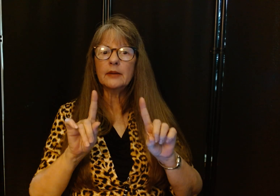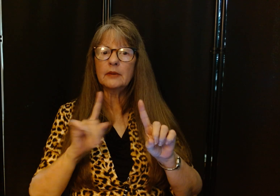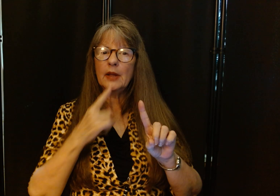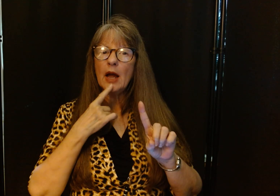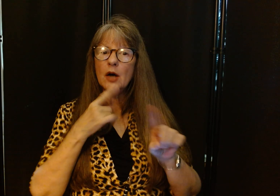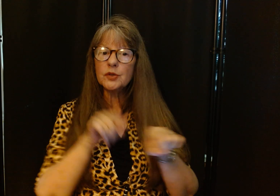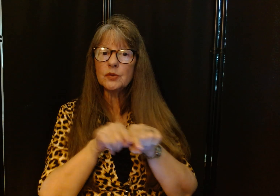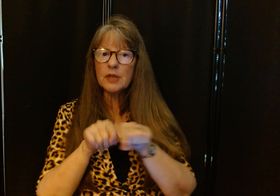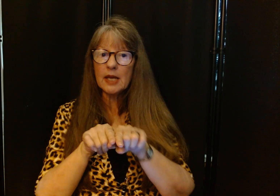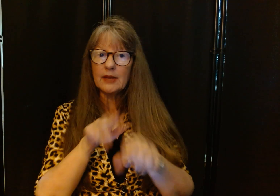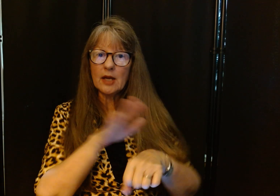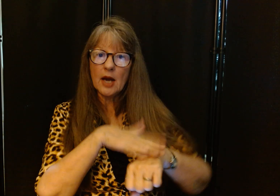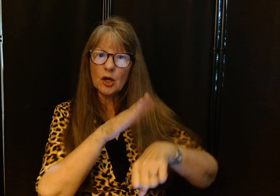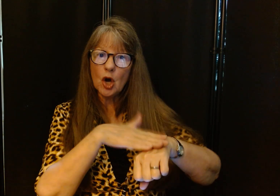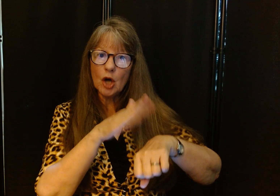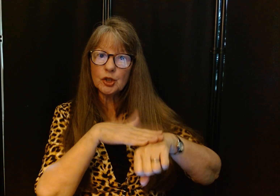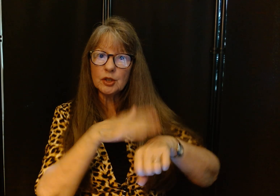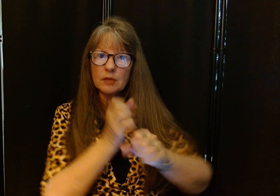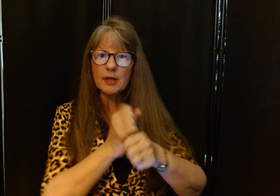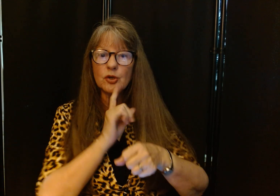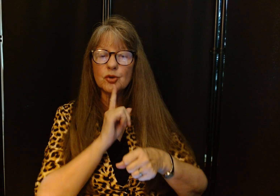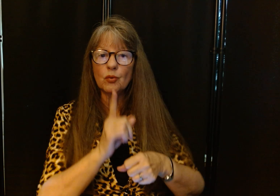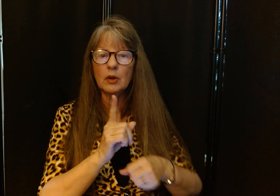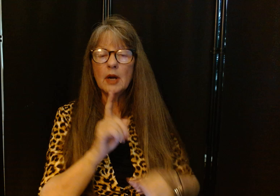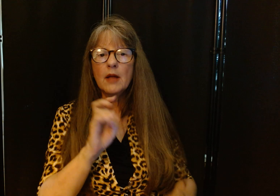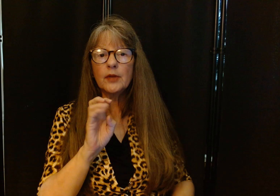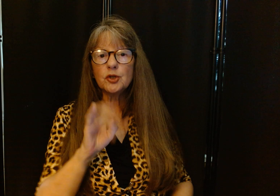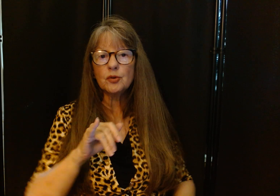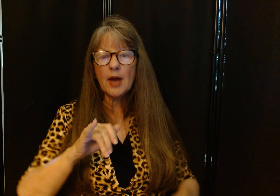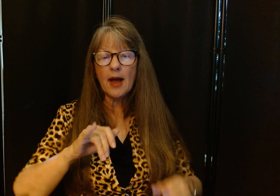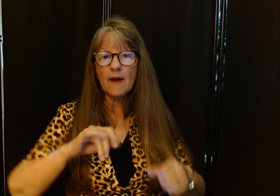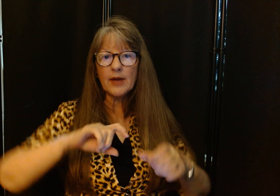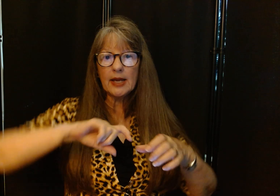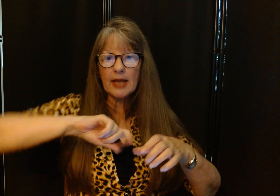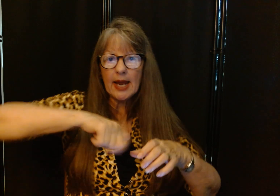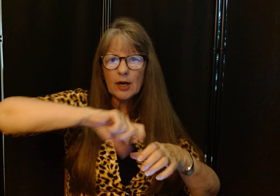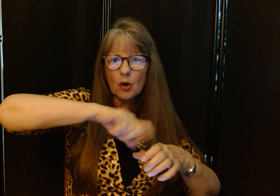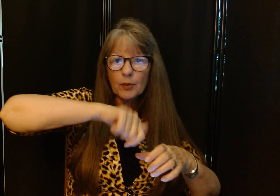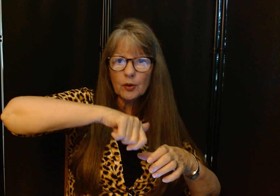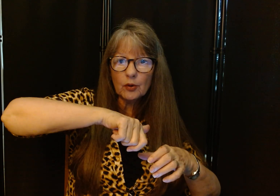they also say, they kind of caution to make sure that you have a can opener,